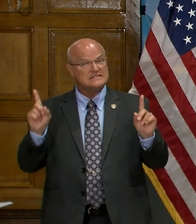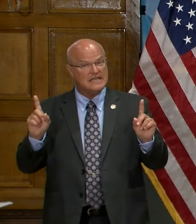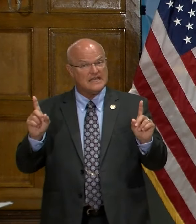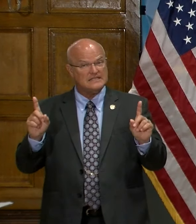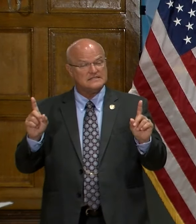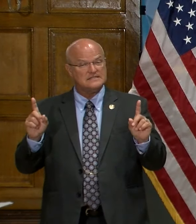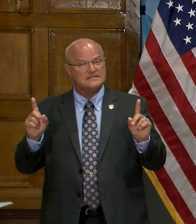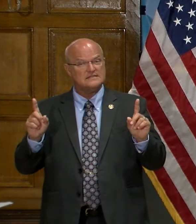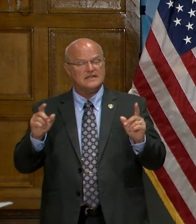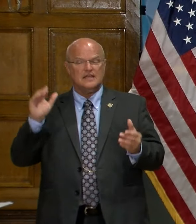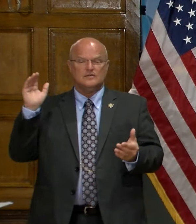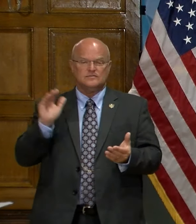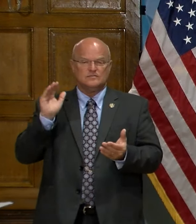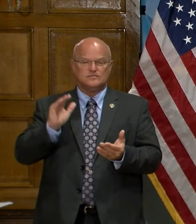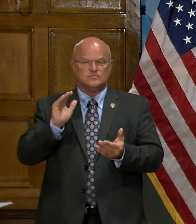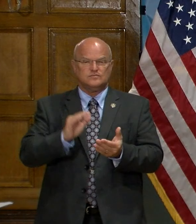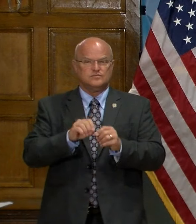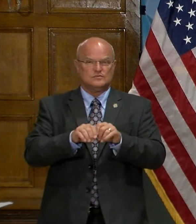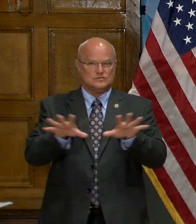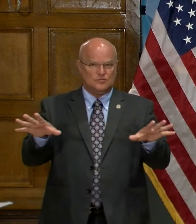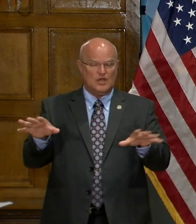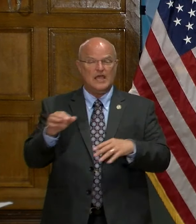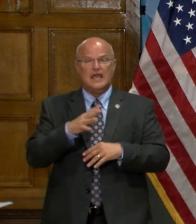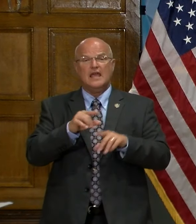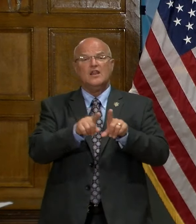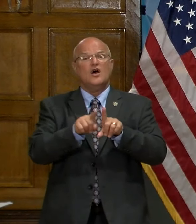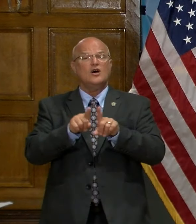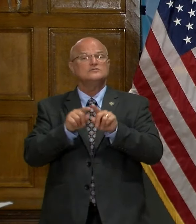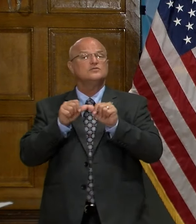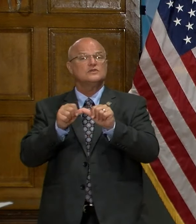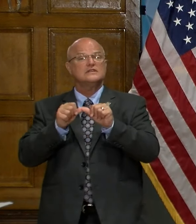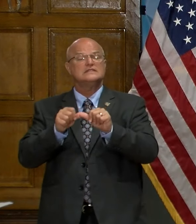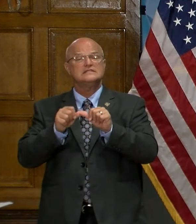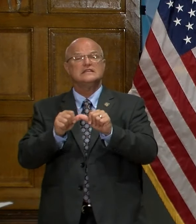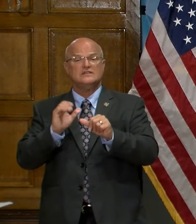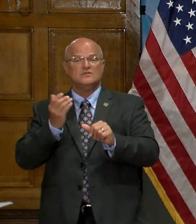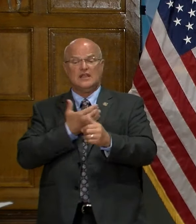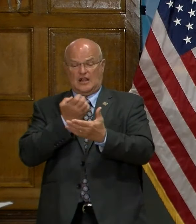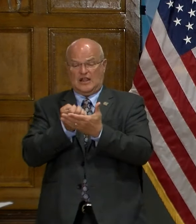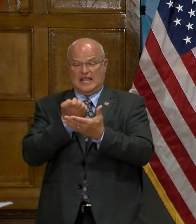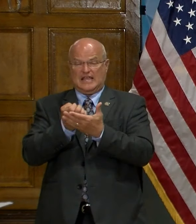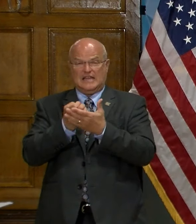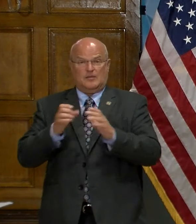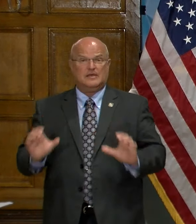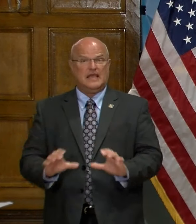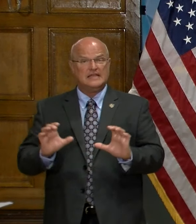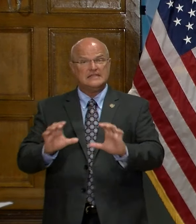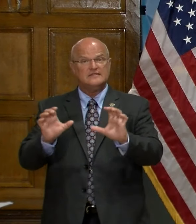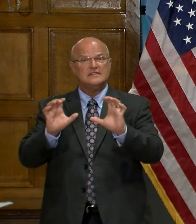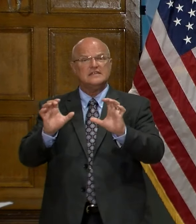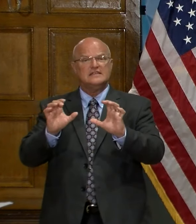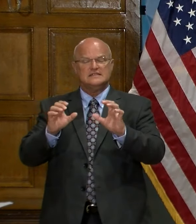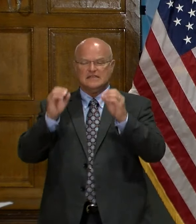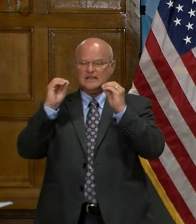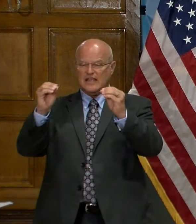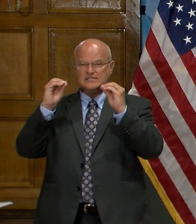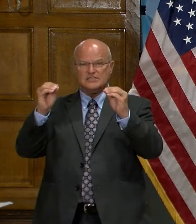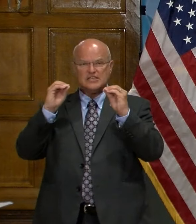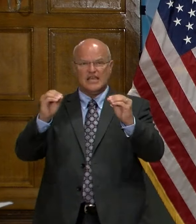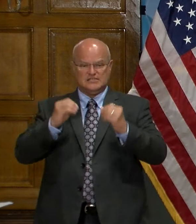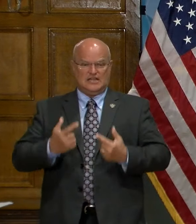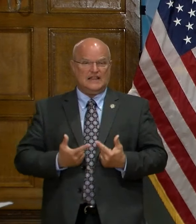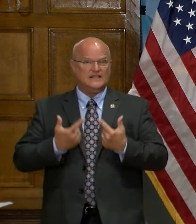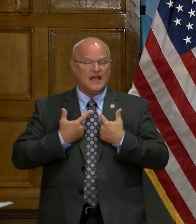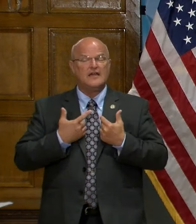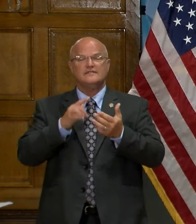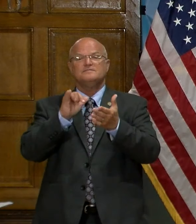success in reducing the spread and also continuing our economic activities and our education and